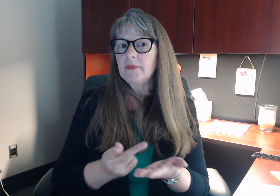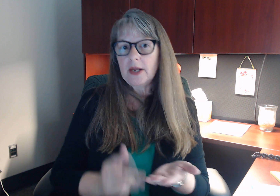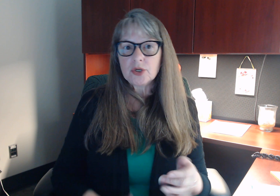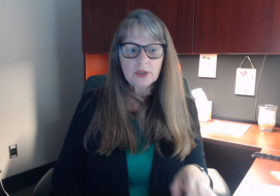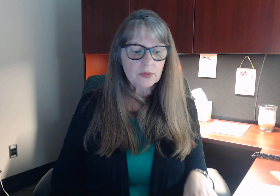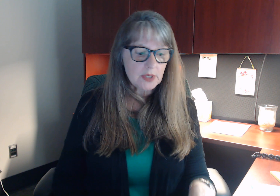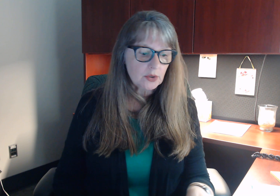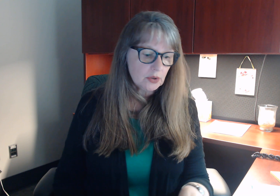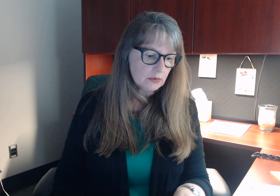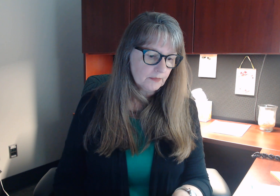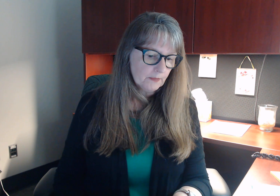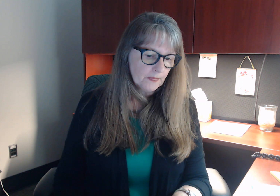actually used that too.